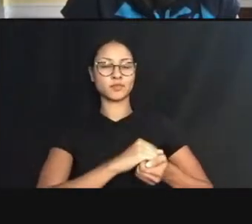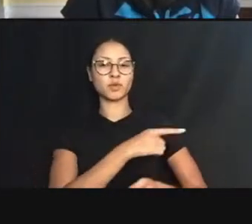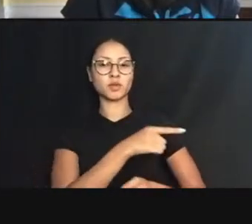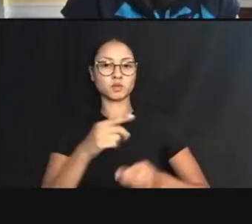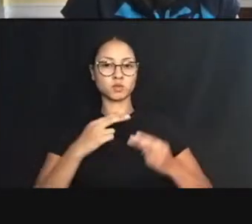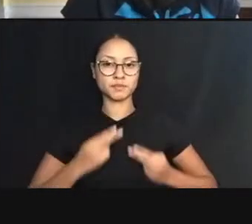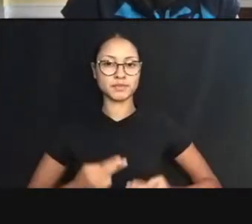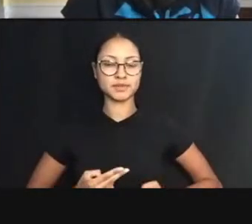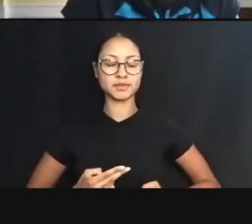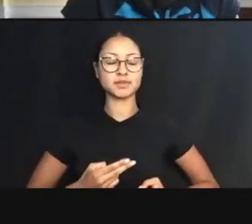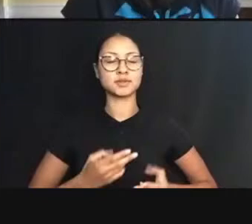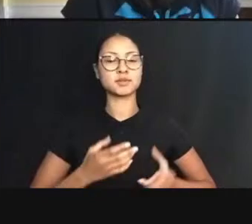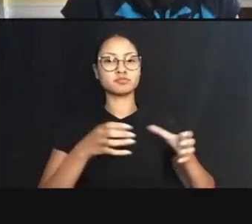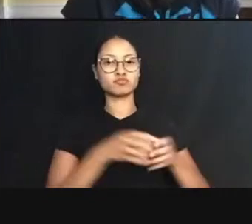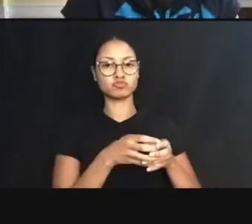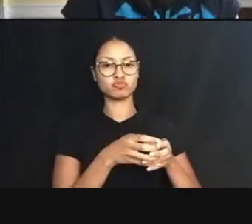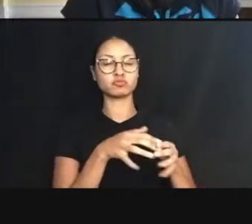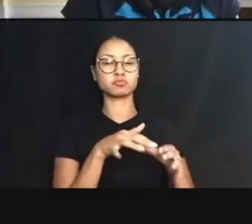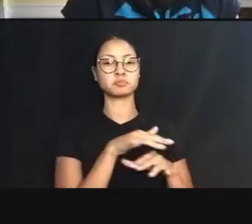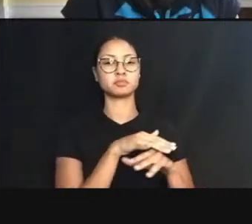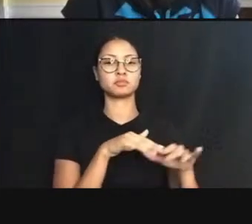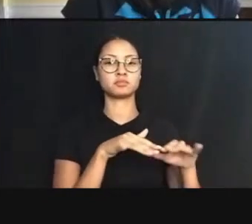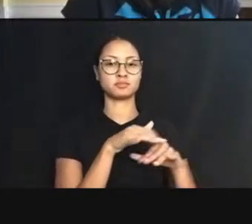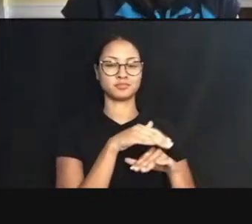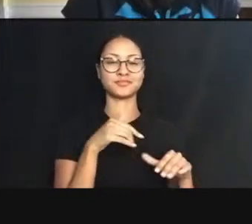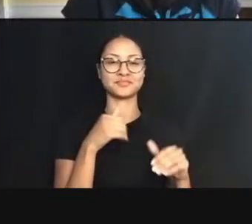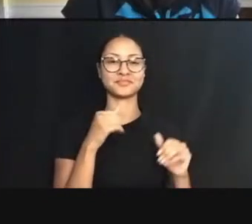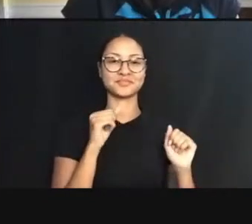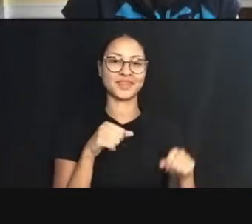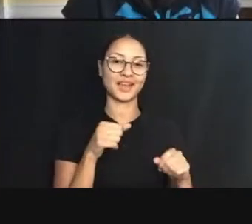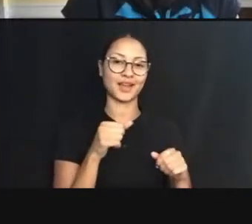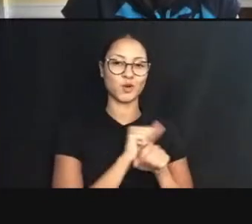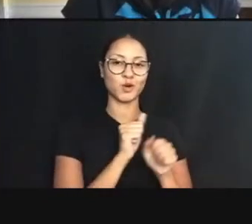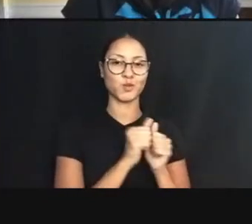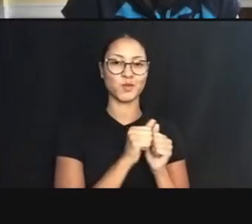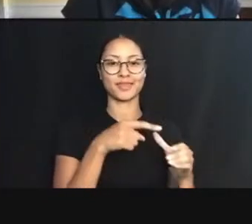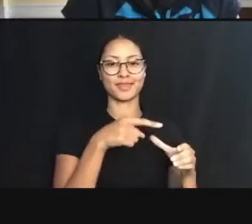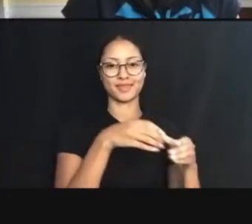folks that I've got to spend my time with. The rest of